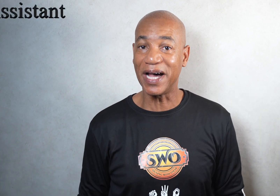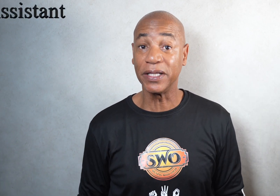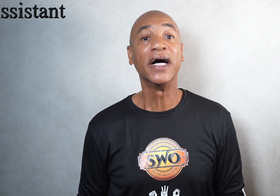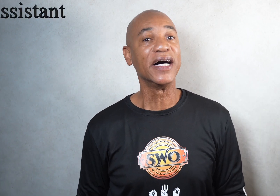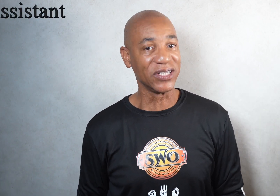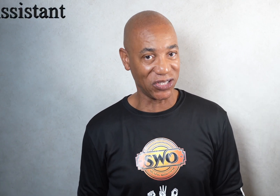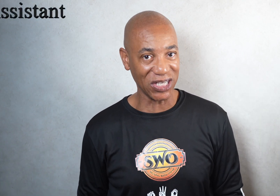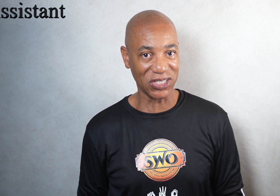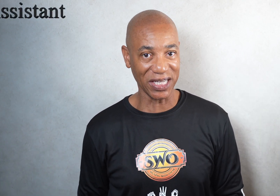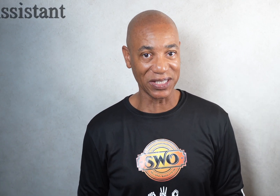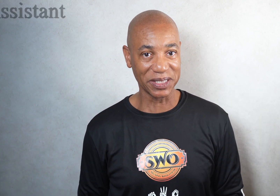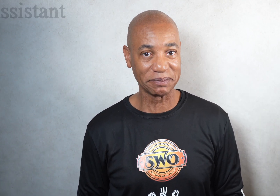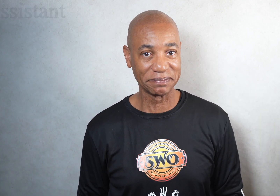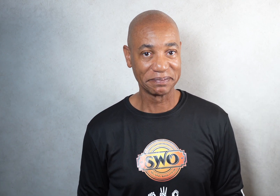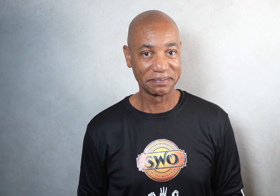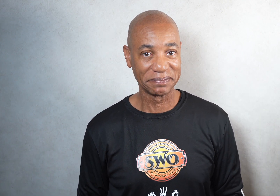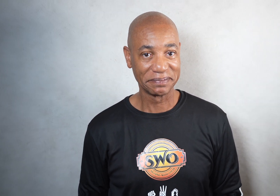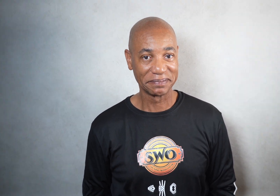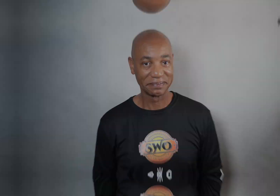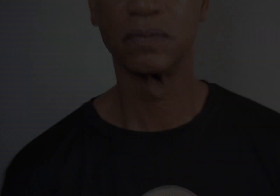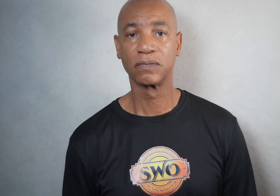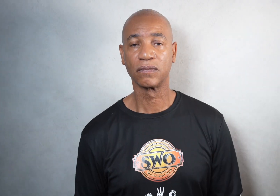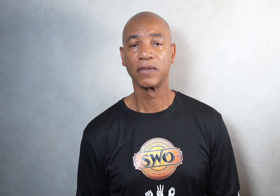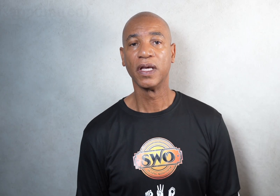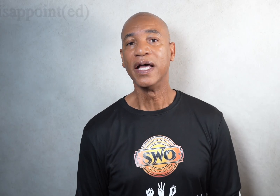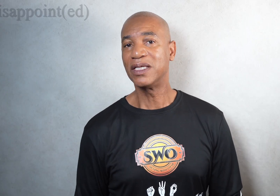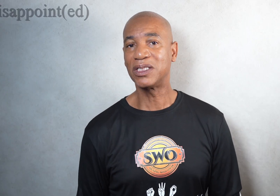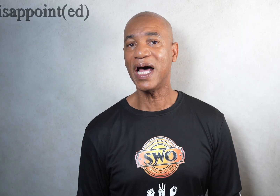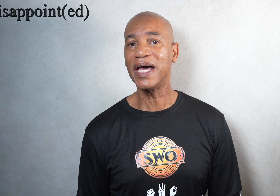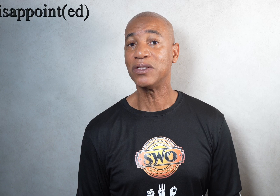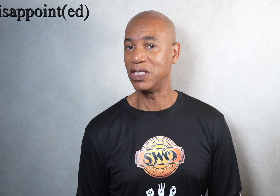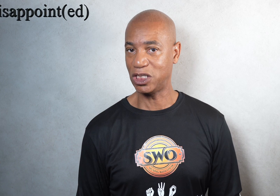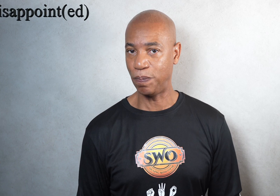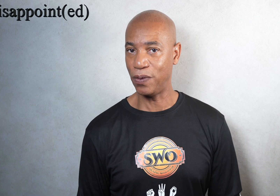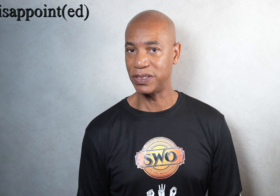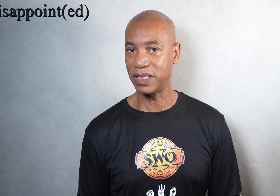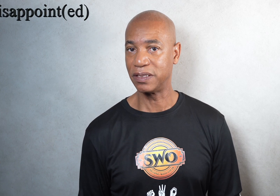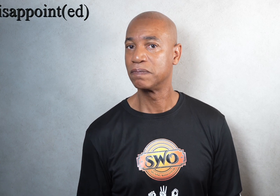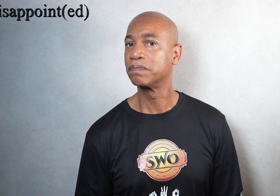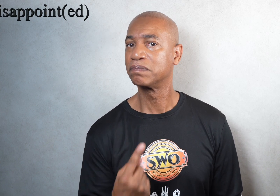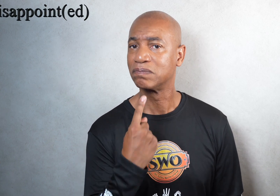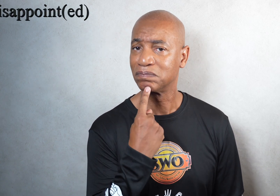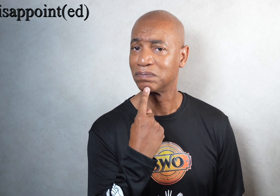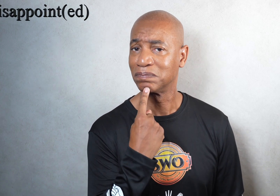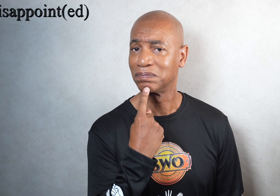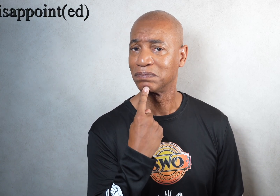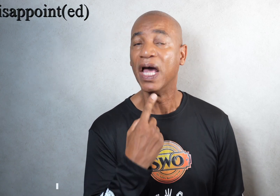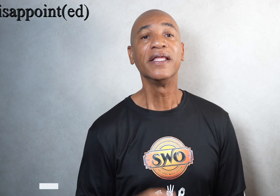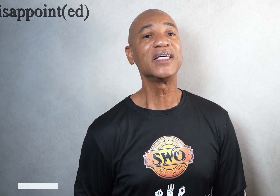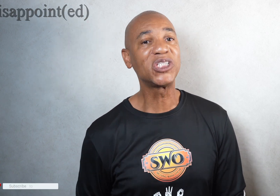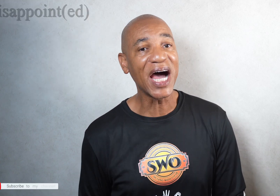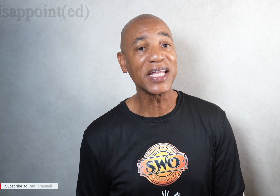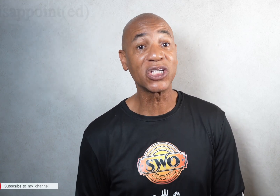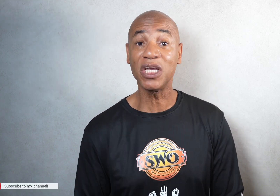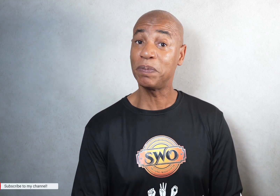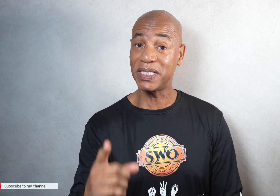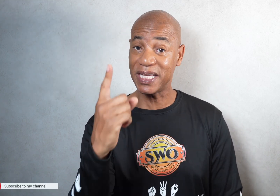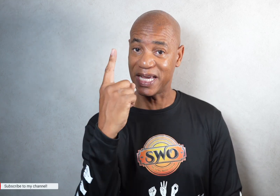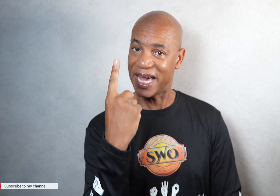sign assistant. The sign disappointed. The sign is simply take the